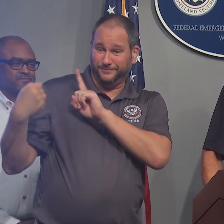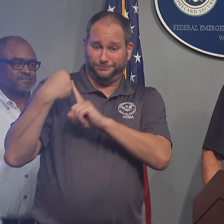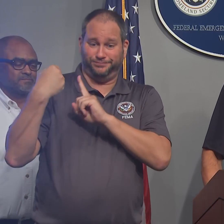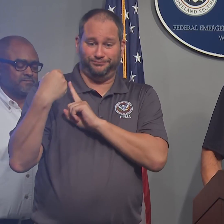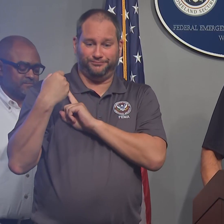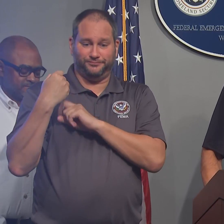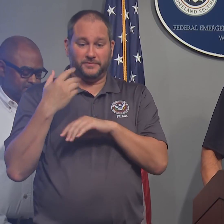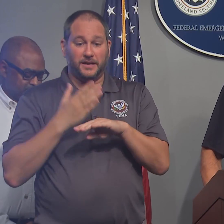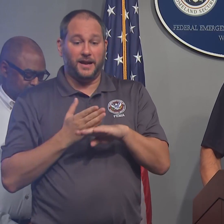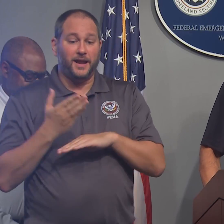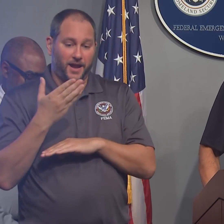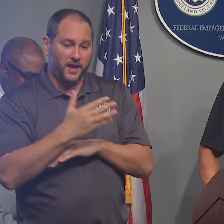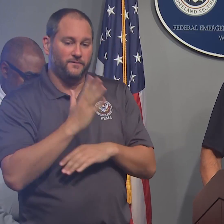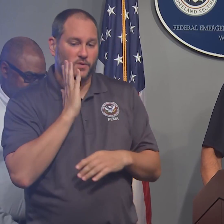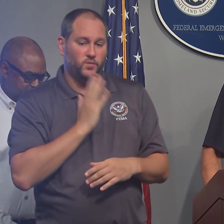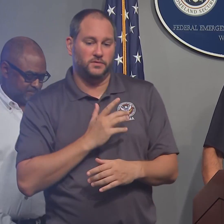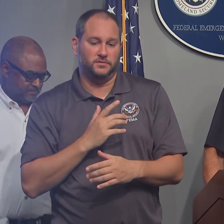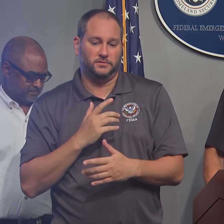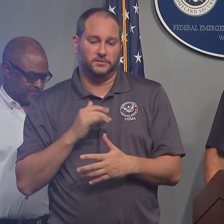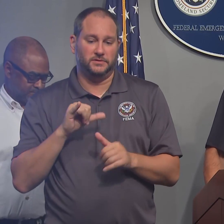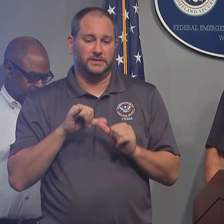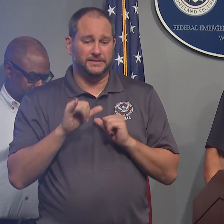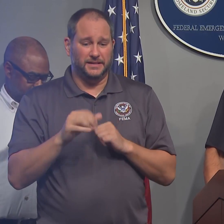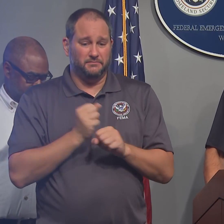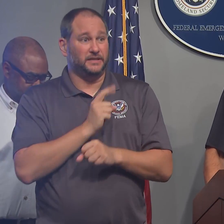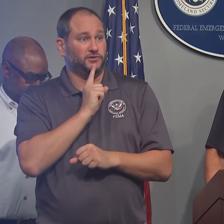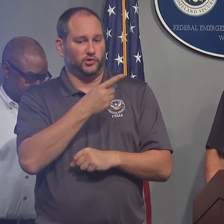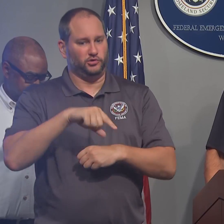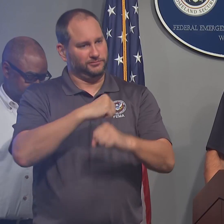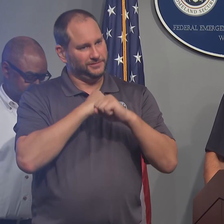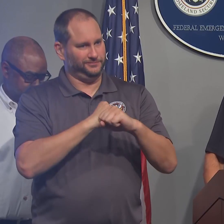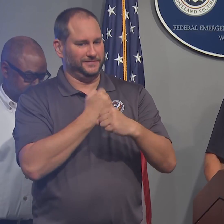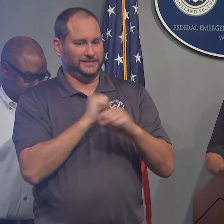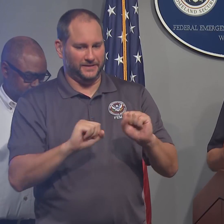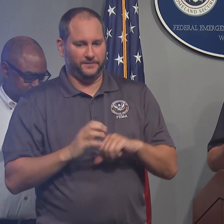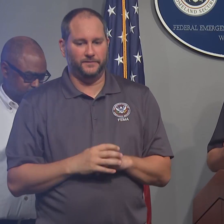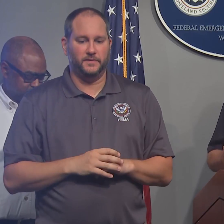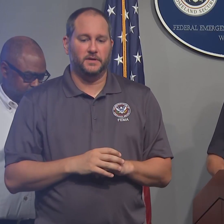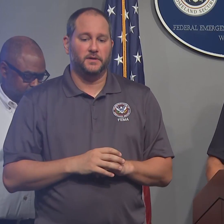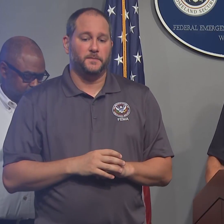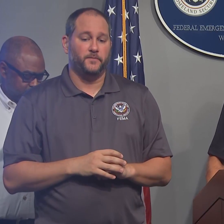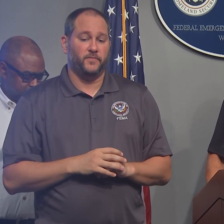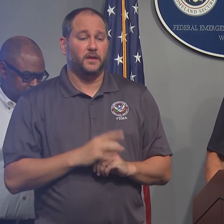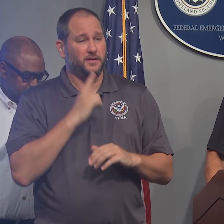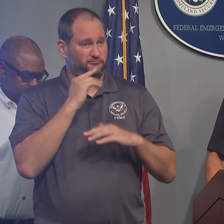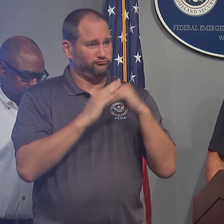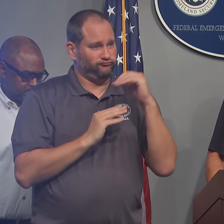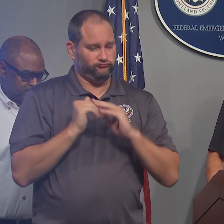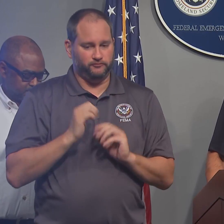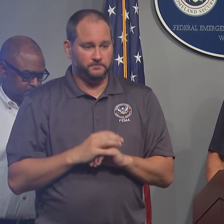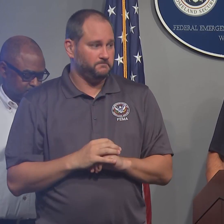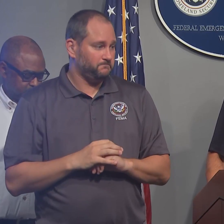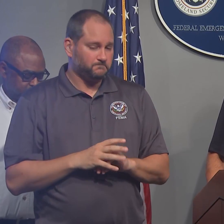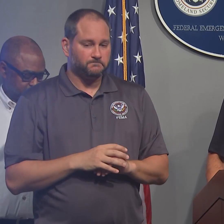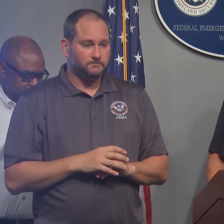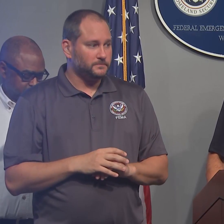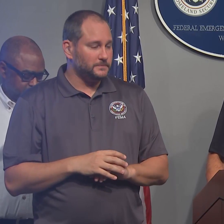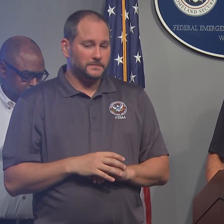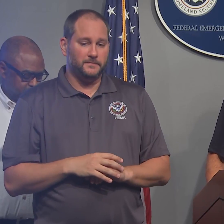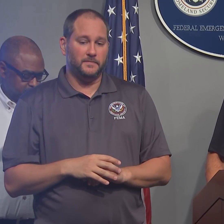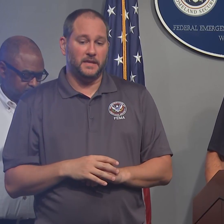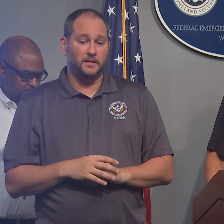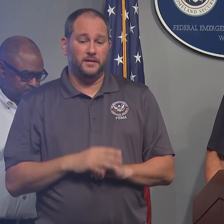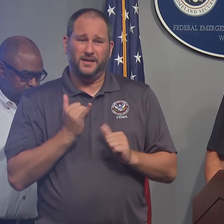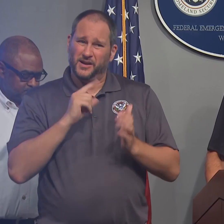comfortable situation for you. Would also like to take the opportunity to say that this storm is a